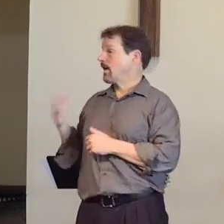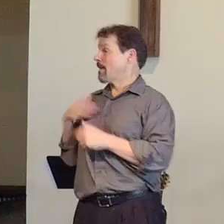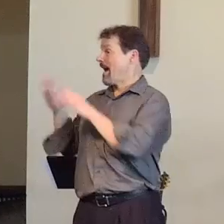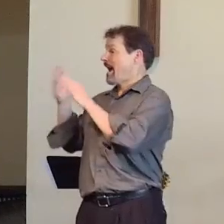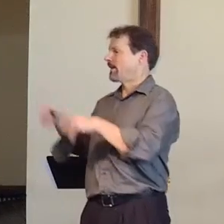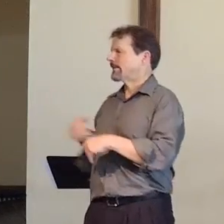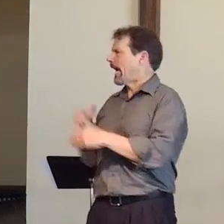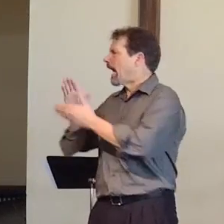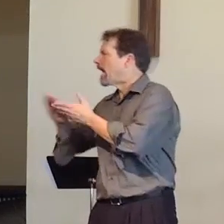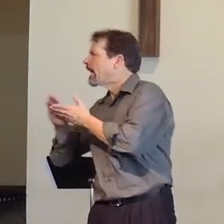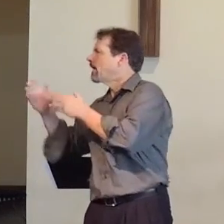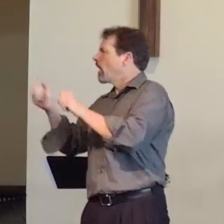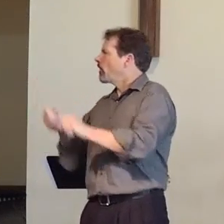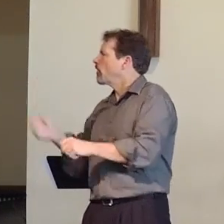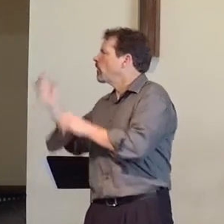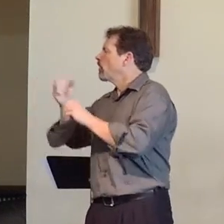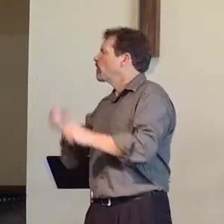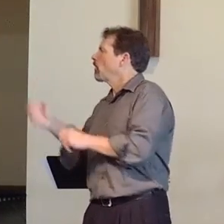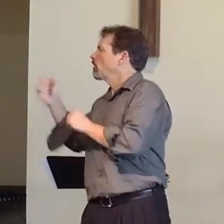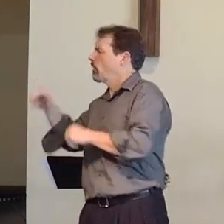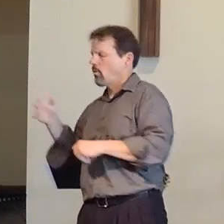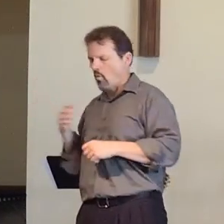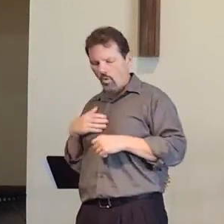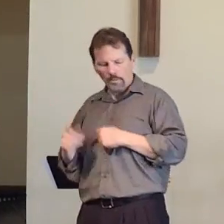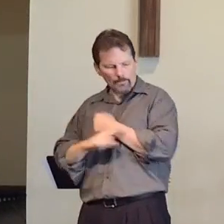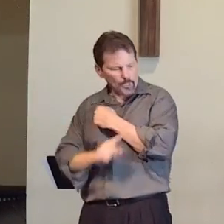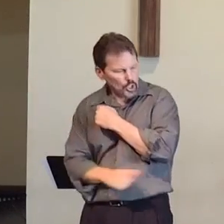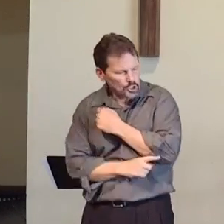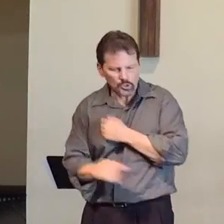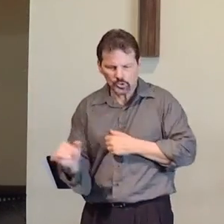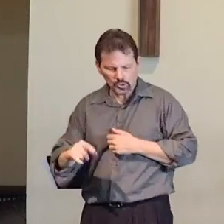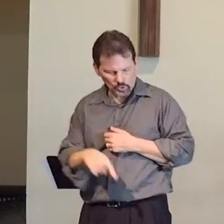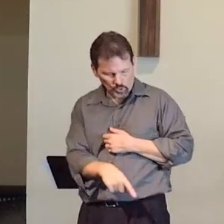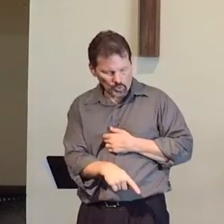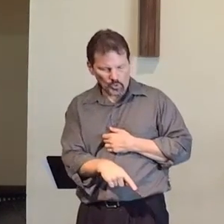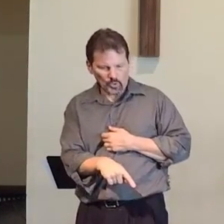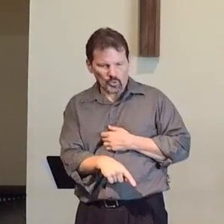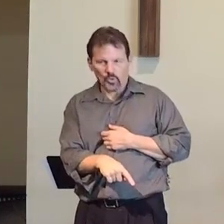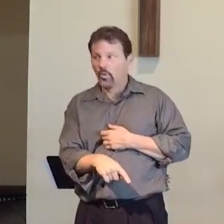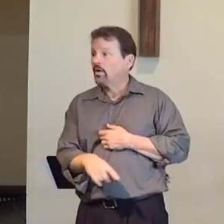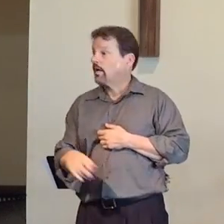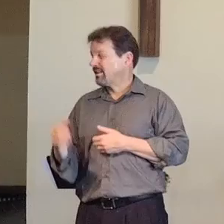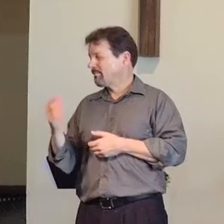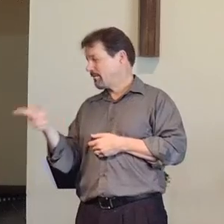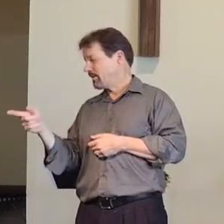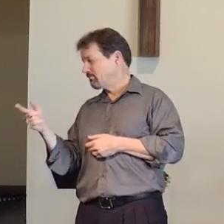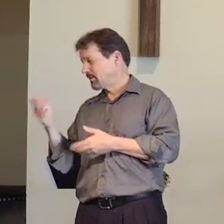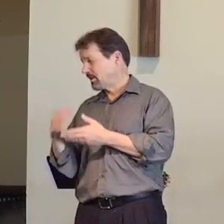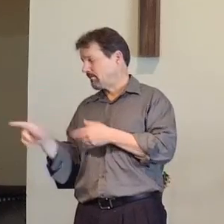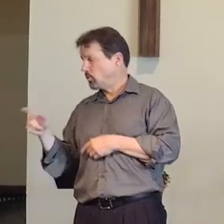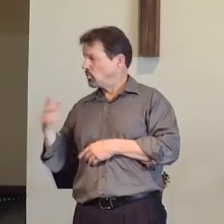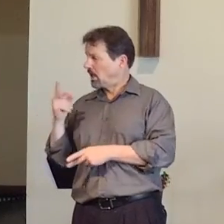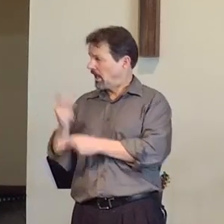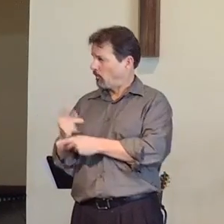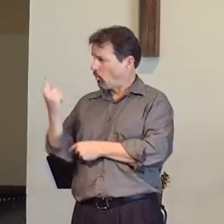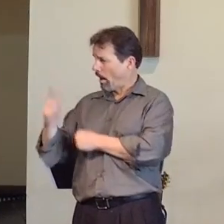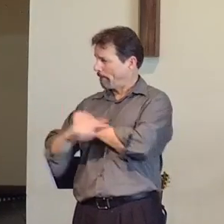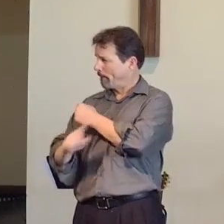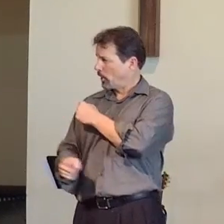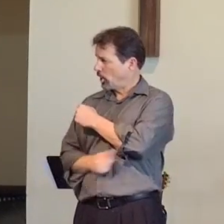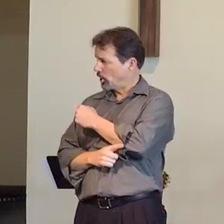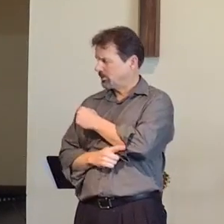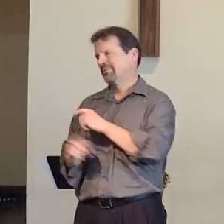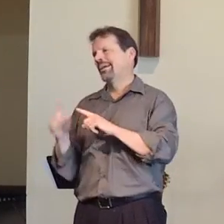10 years because I carry it in my purse. And for those of you who may not exchange your purses as much as I do, whenever you get a